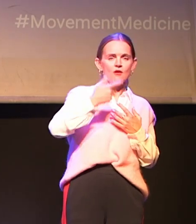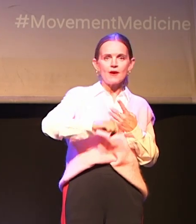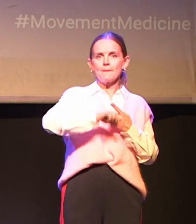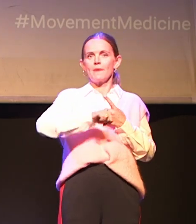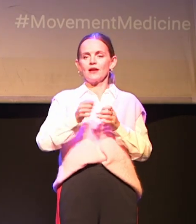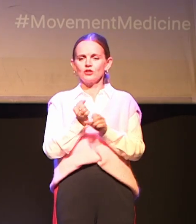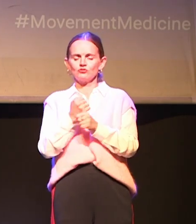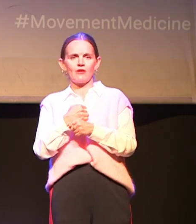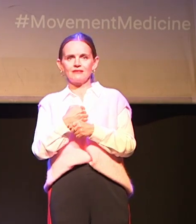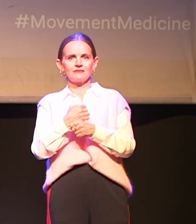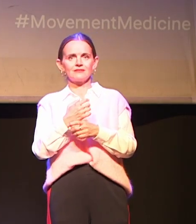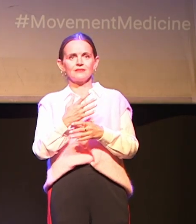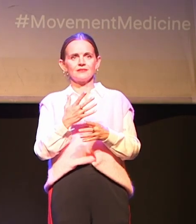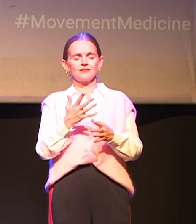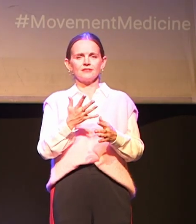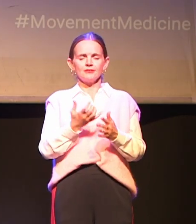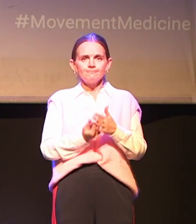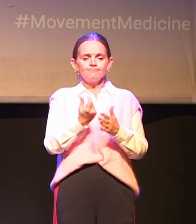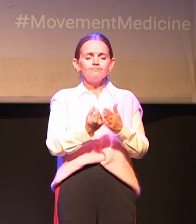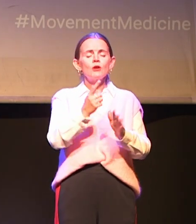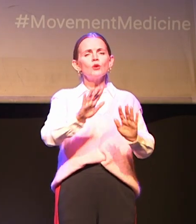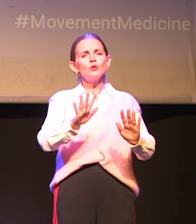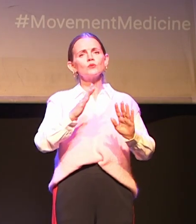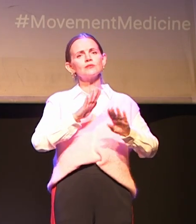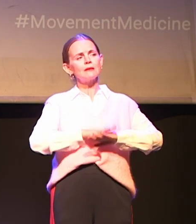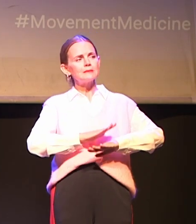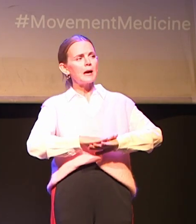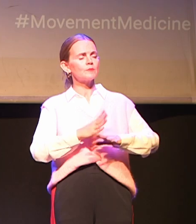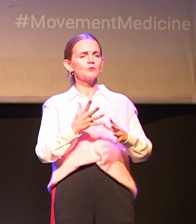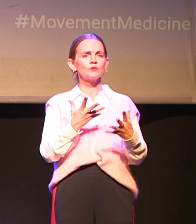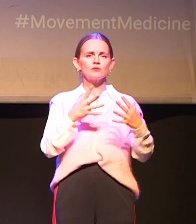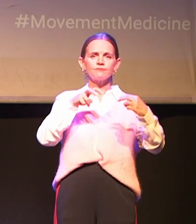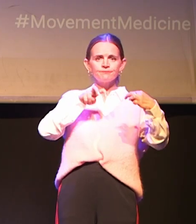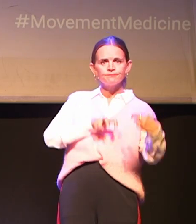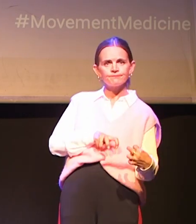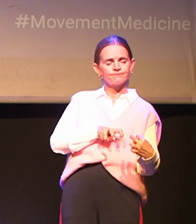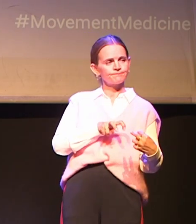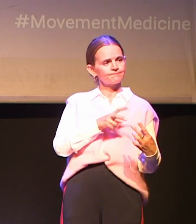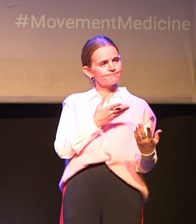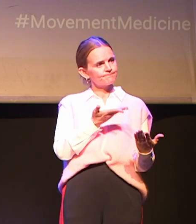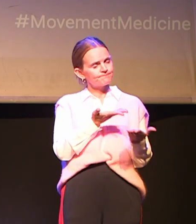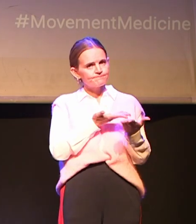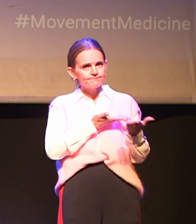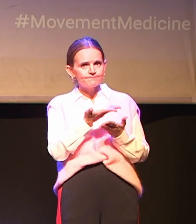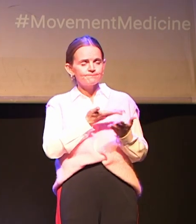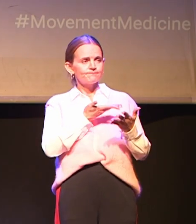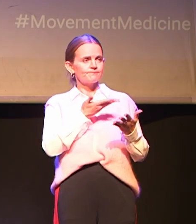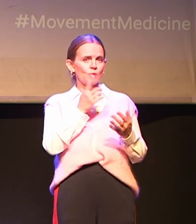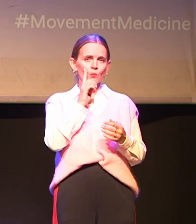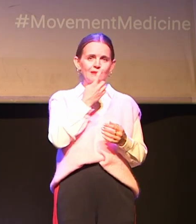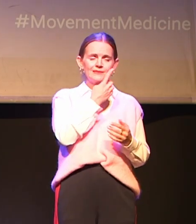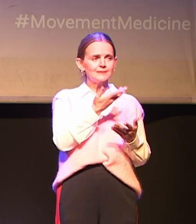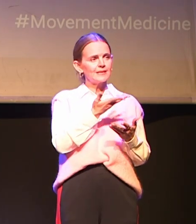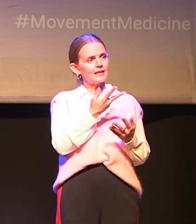getting compounded, but you had moments of processing with others. You had moments of witnessing with others